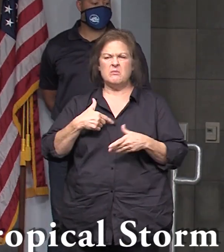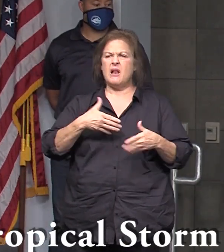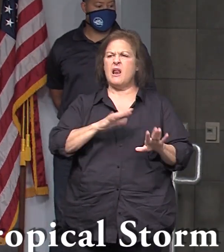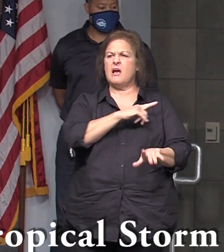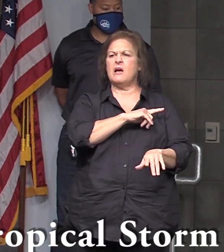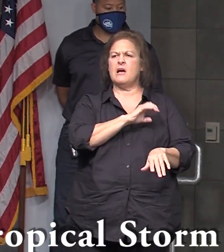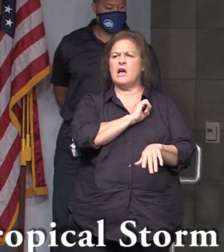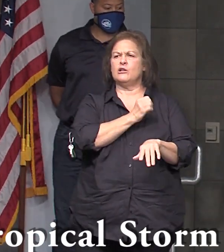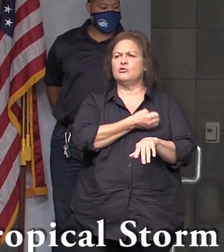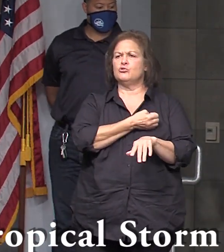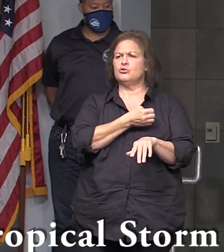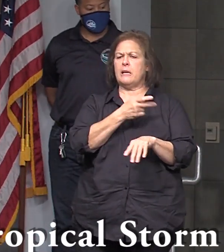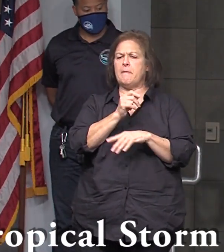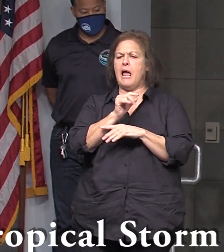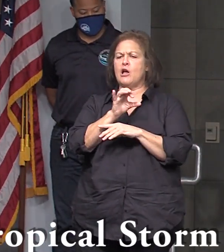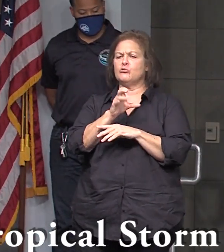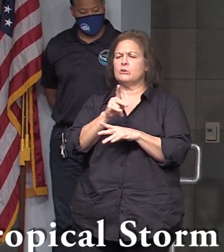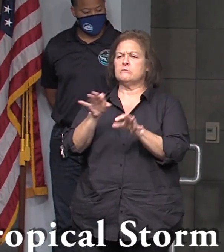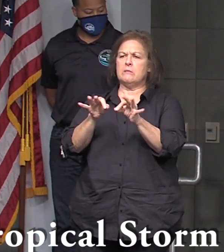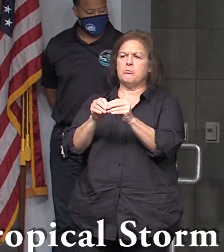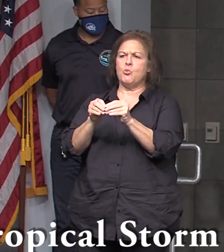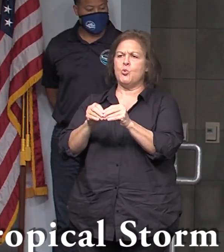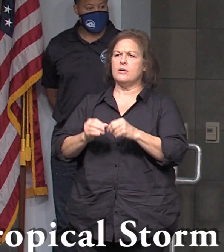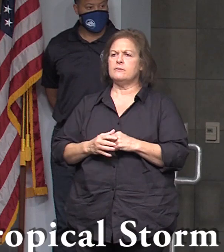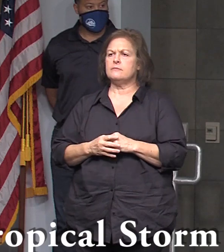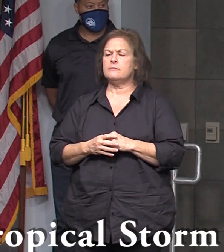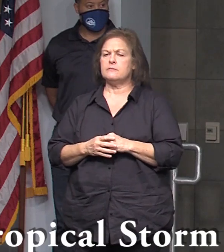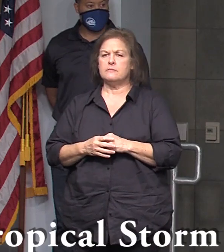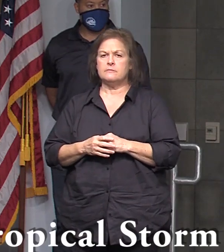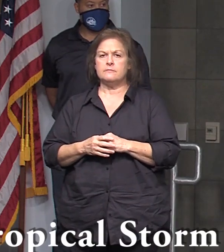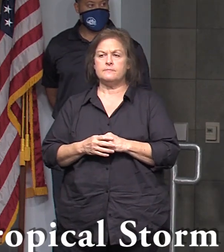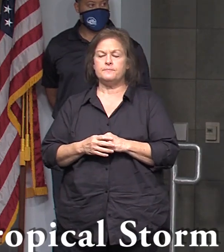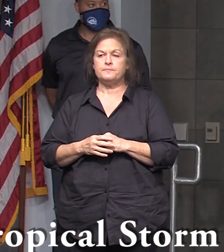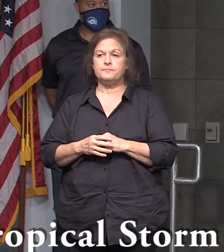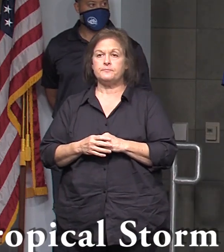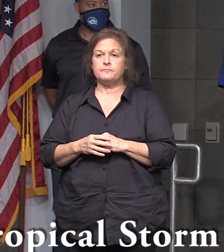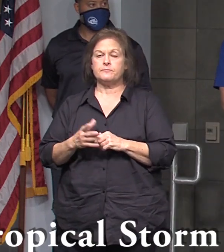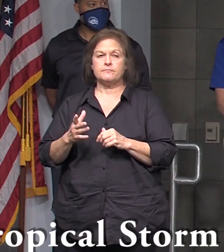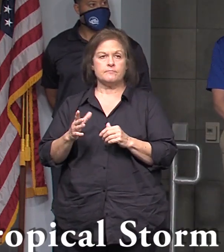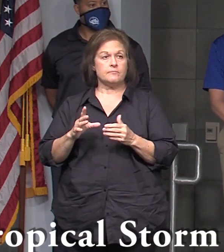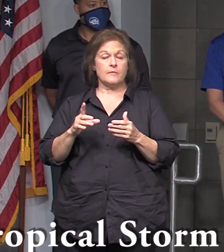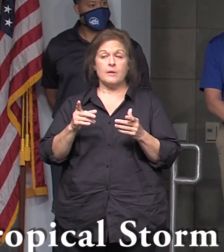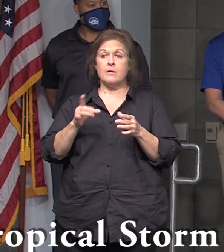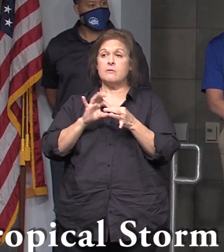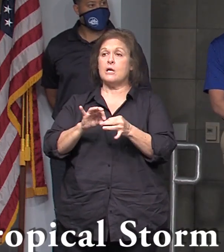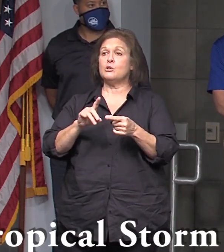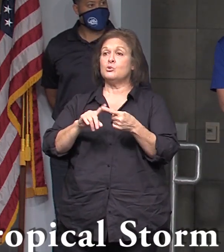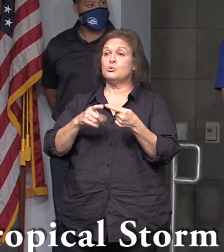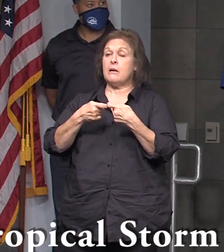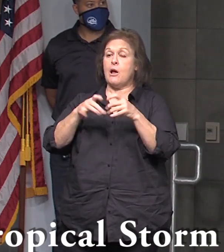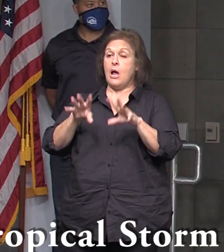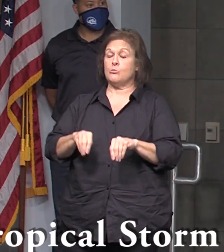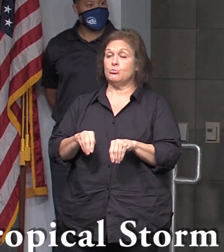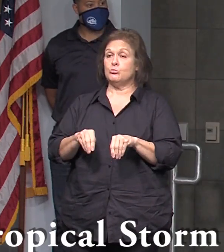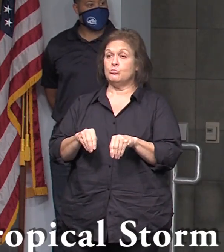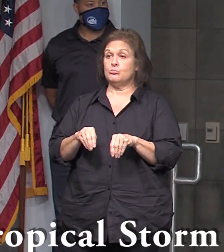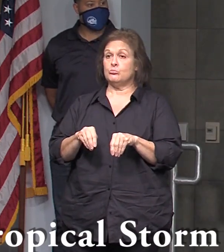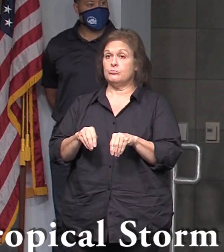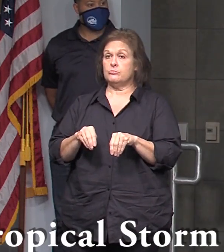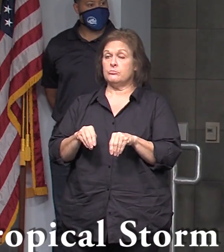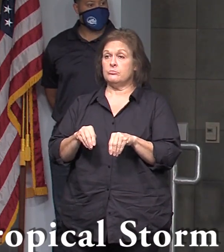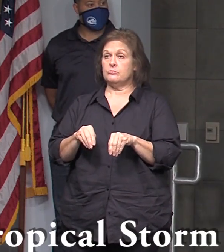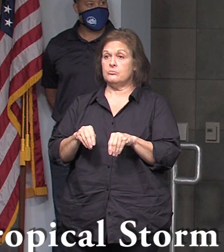I'm going to let Mr. Patrick Hamby address that. All right, thank you. So, excuse me, regarding the power outages,